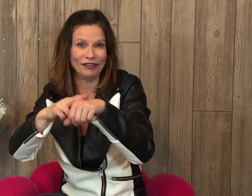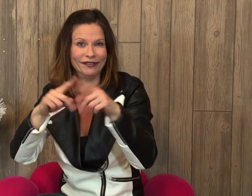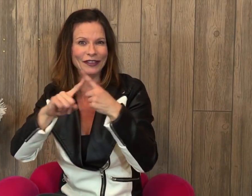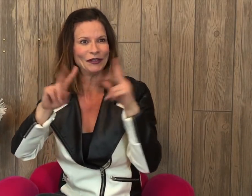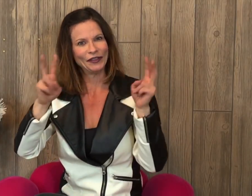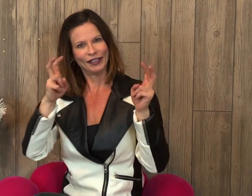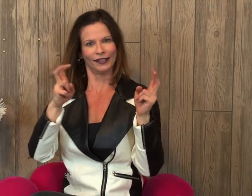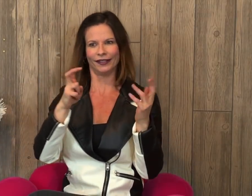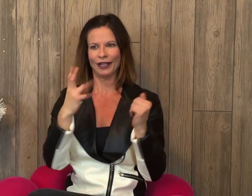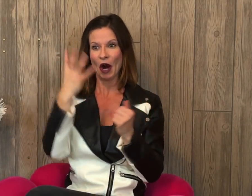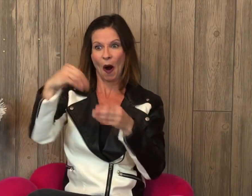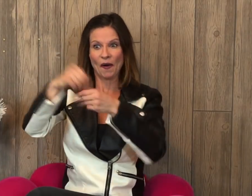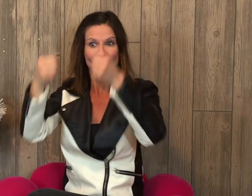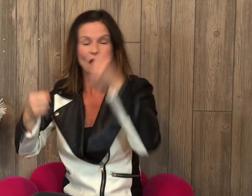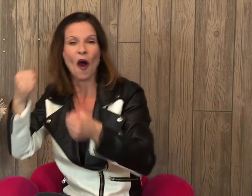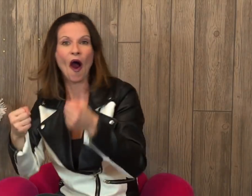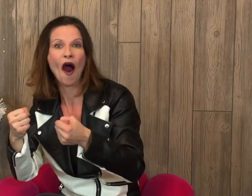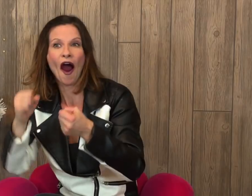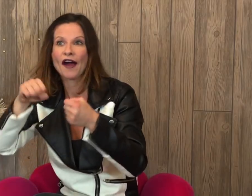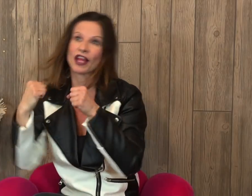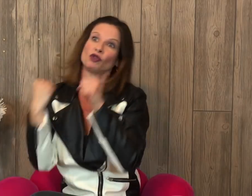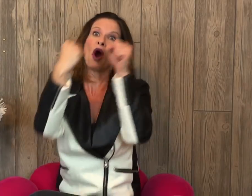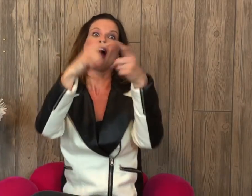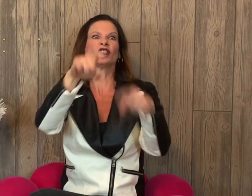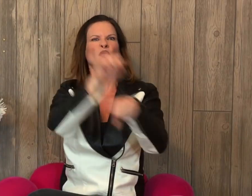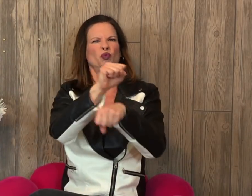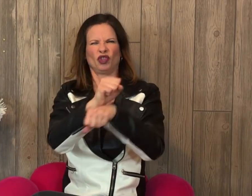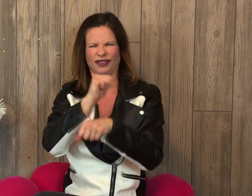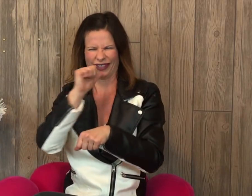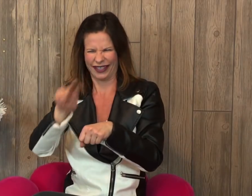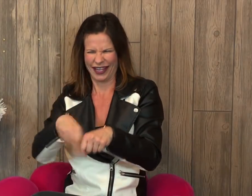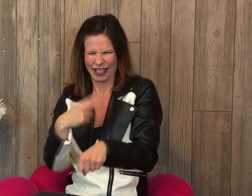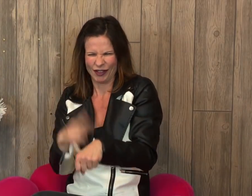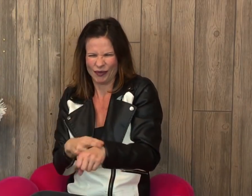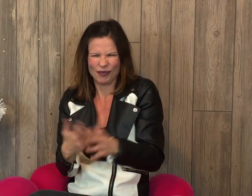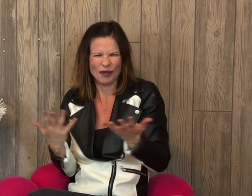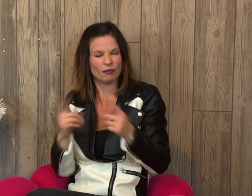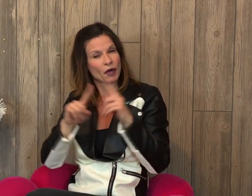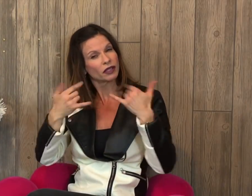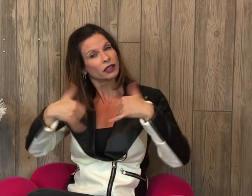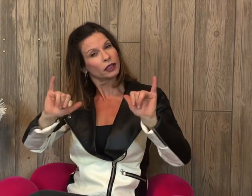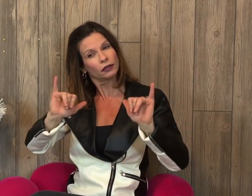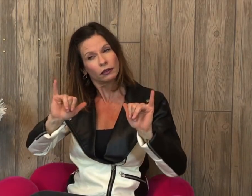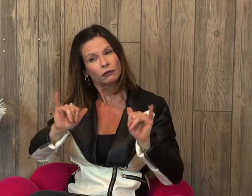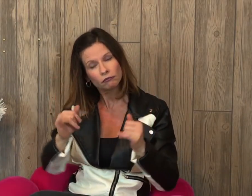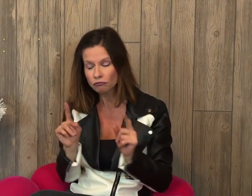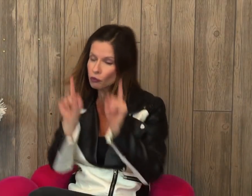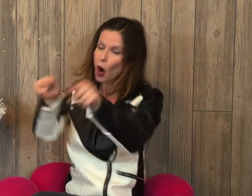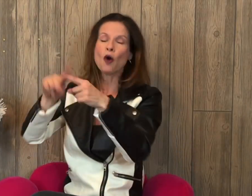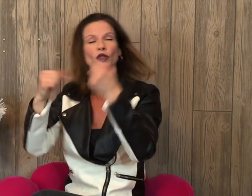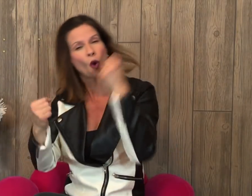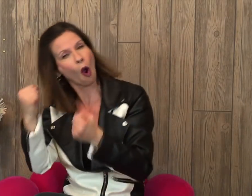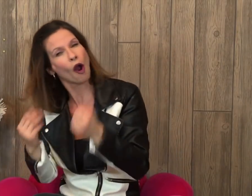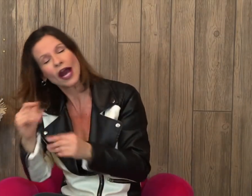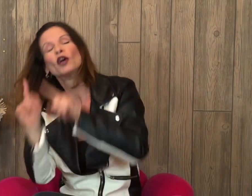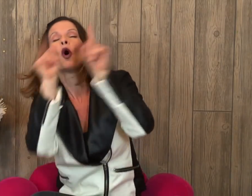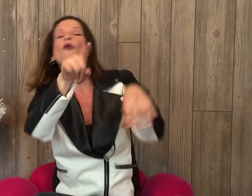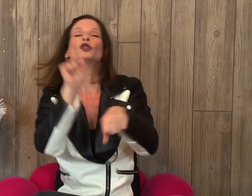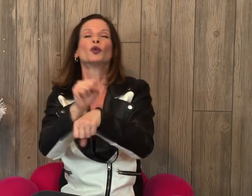But it's not natural, like going into your car and going to work isn't natural. But still, we get into our cars and